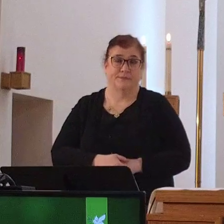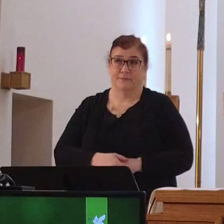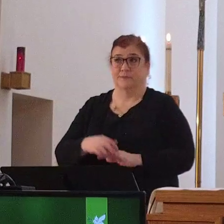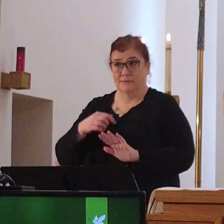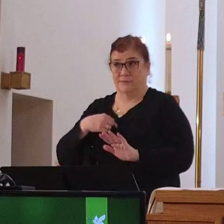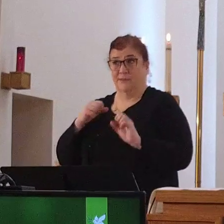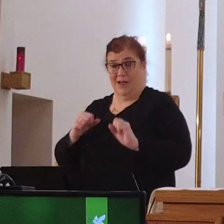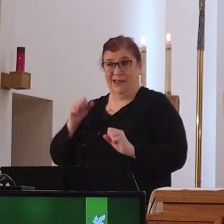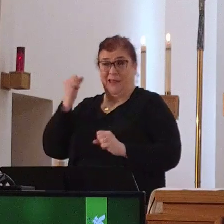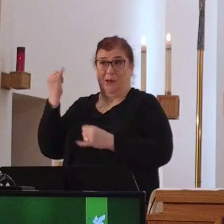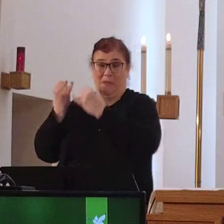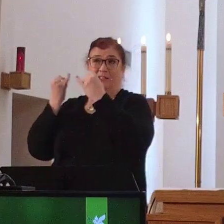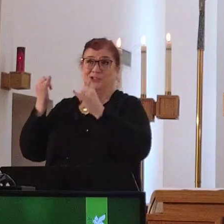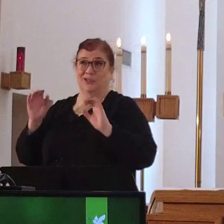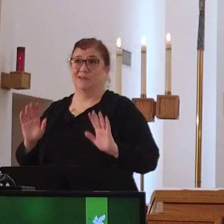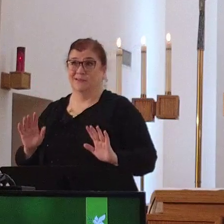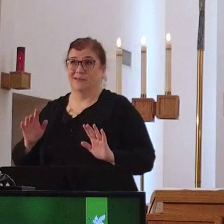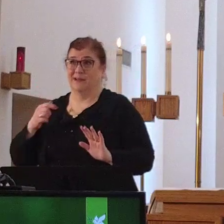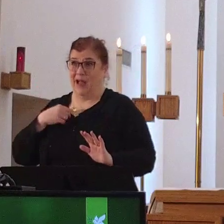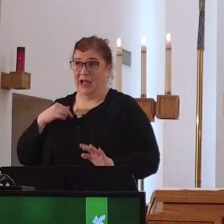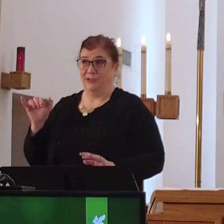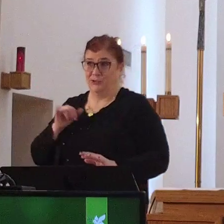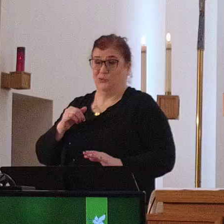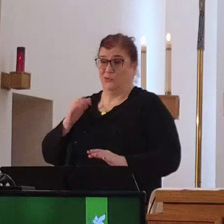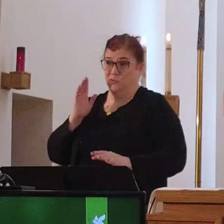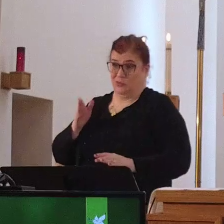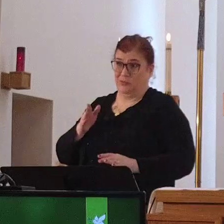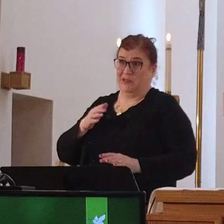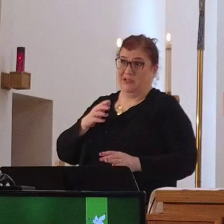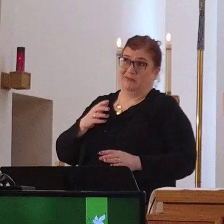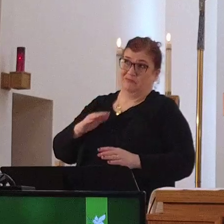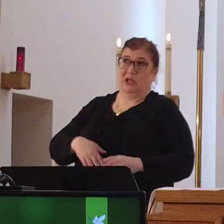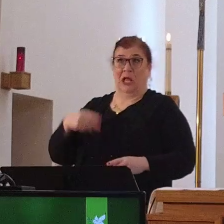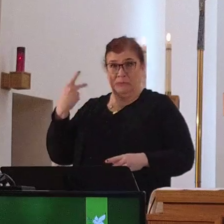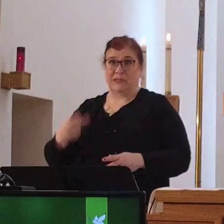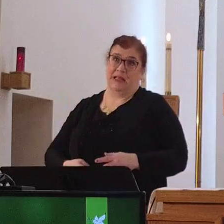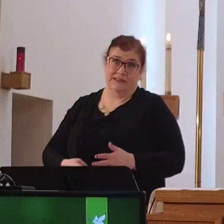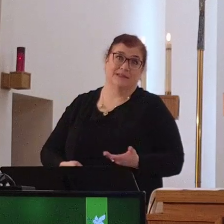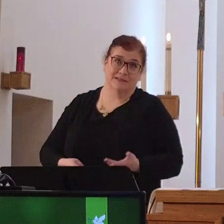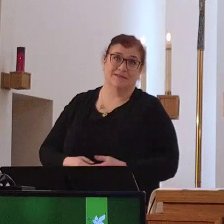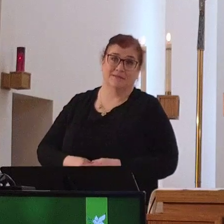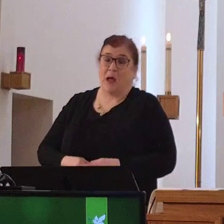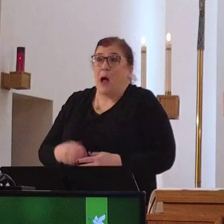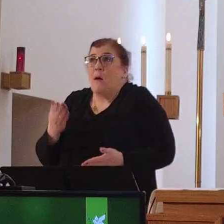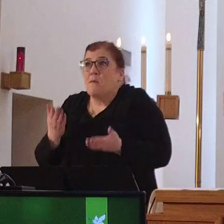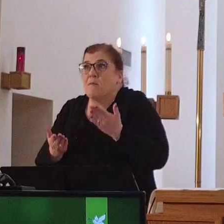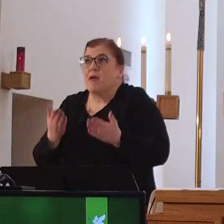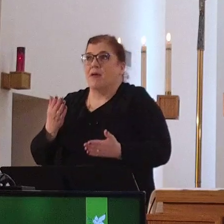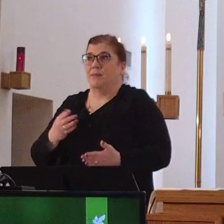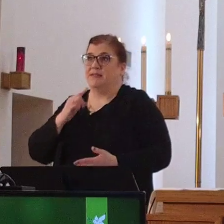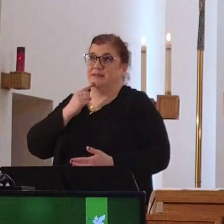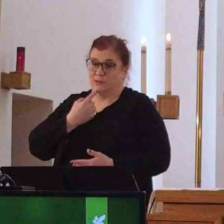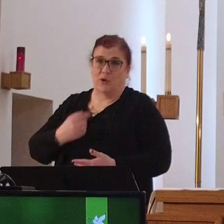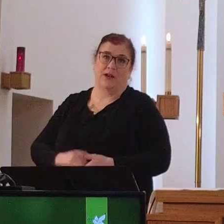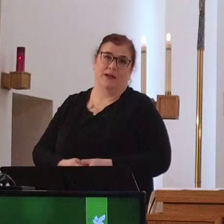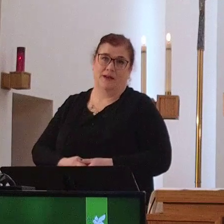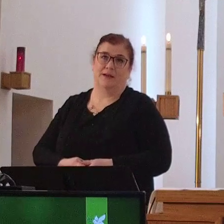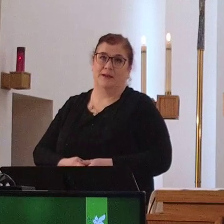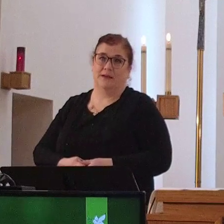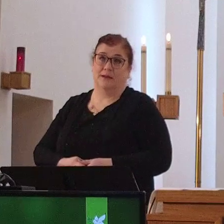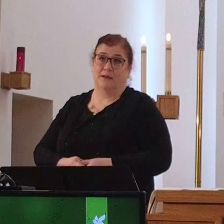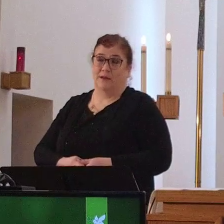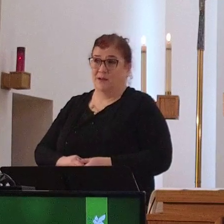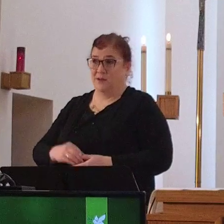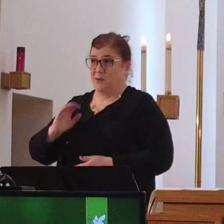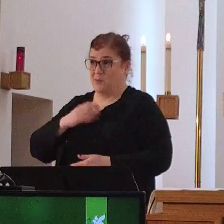I can imagine that I too would be pretty upset, maybe disappointed,